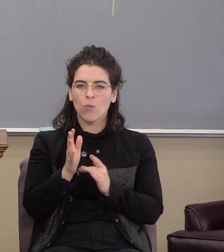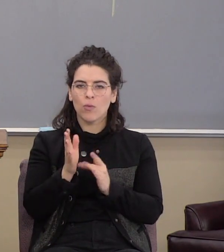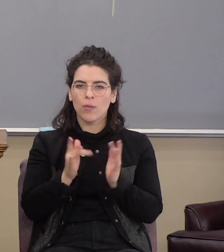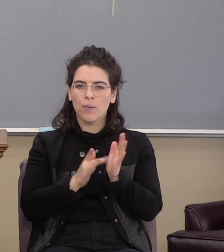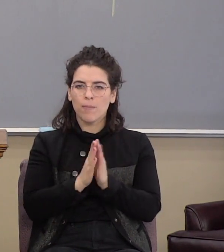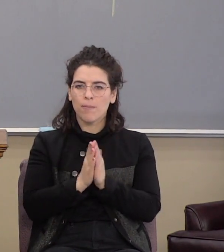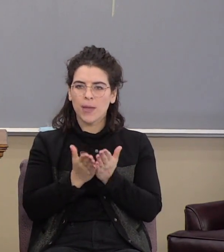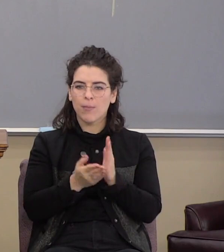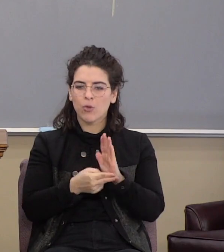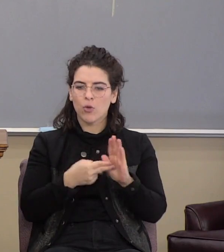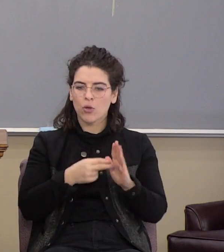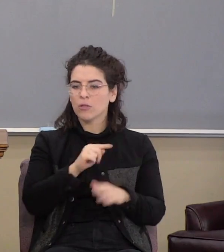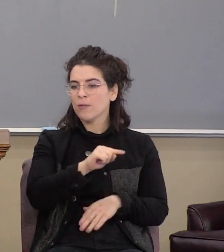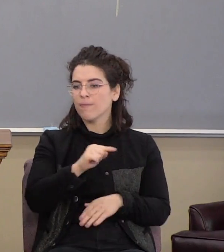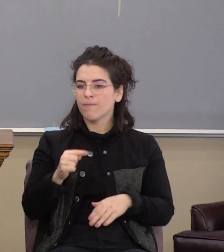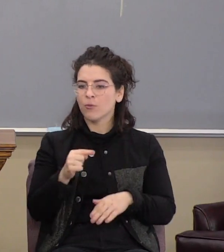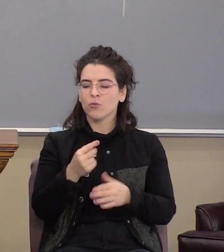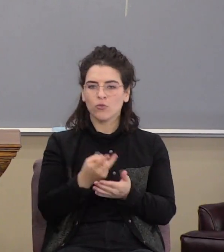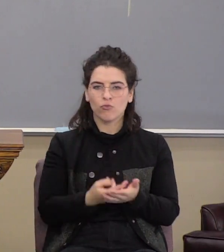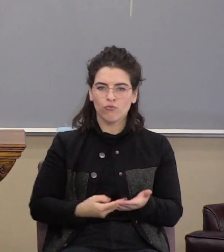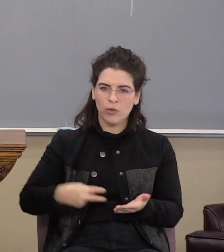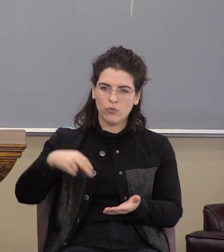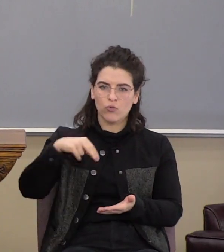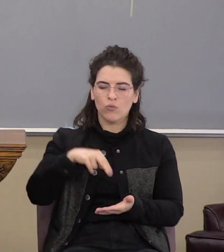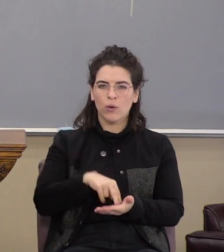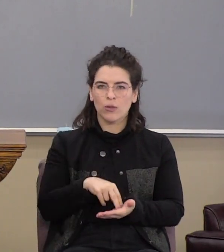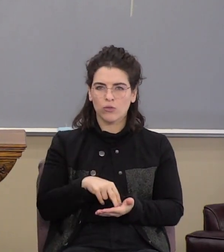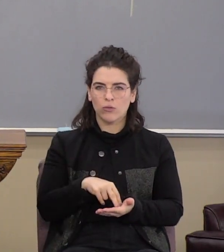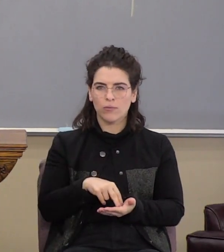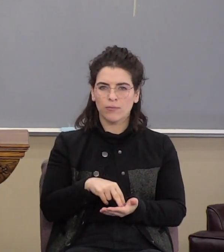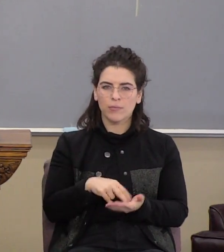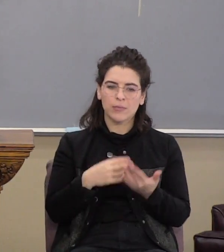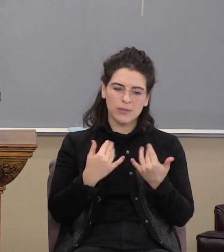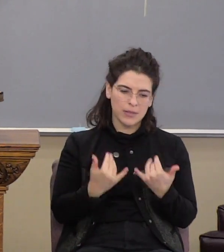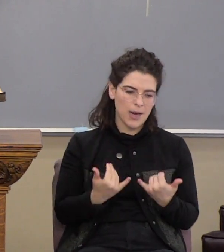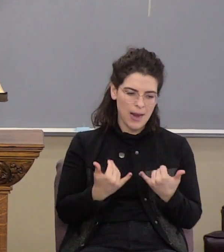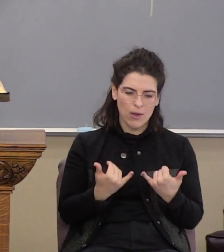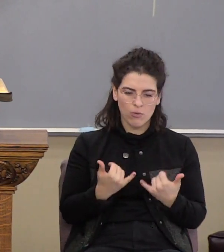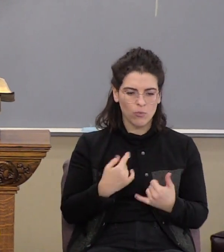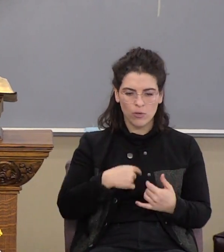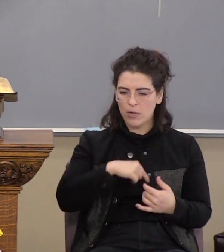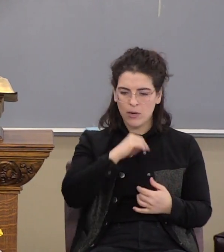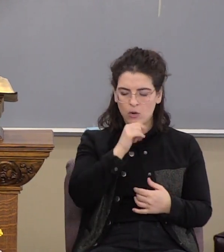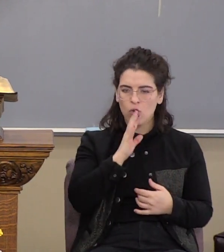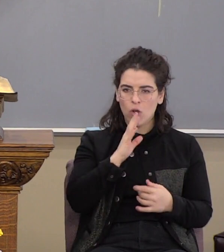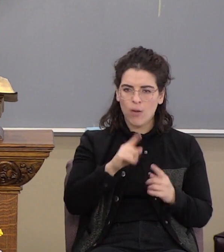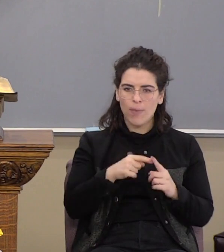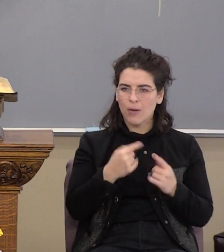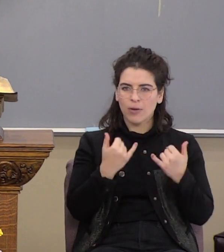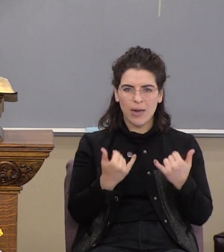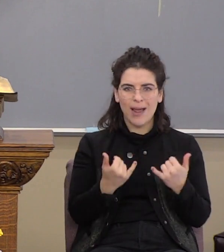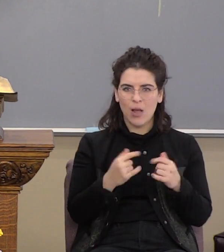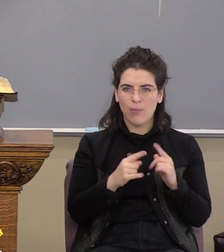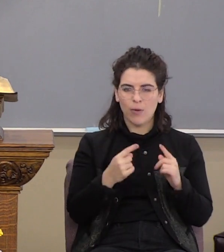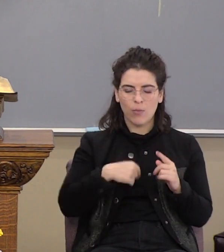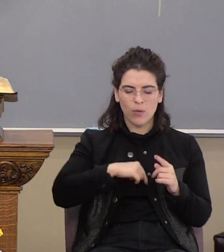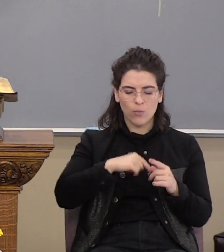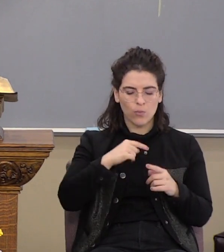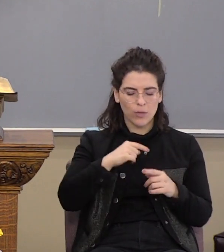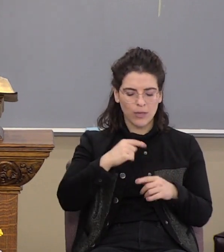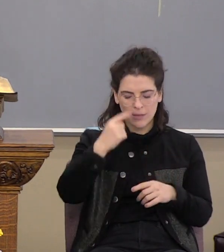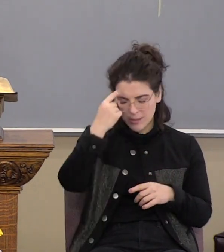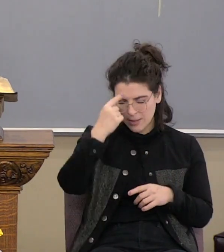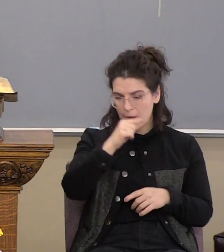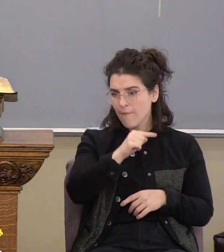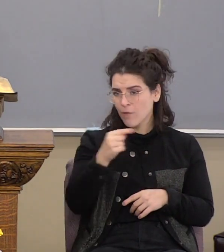the first resurrection. Okay? Now, we're not going to deal with it right now. When we think of first,